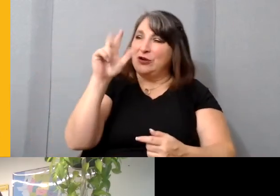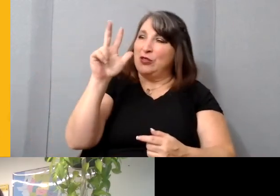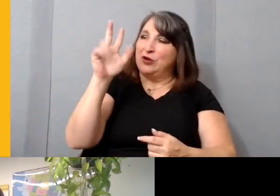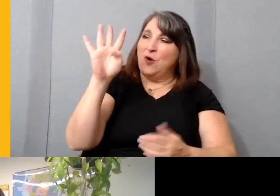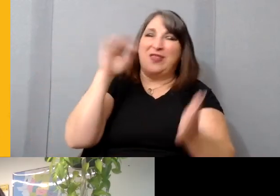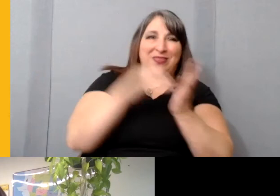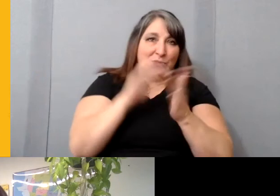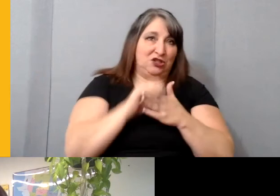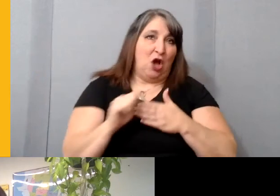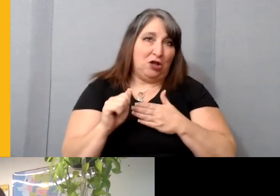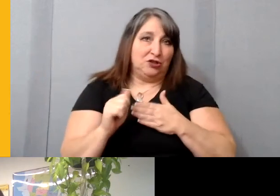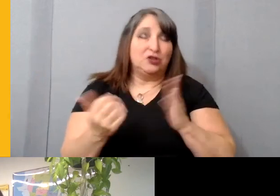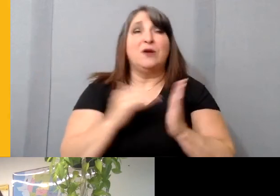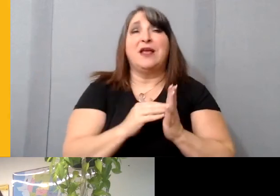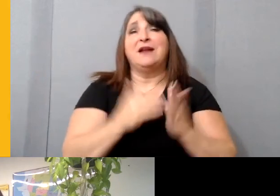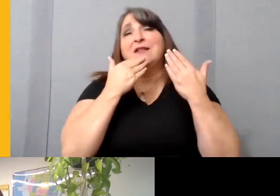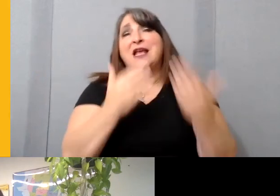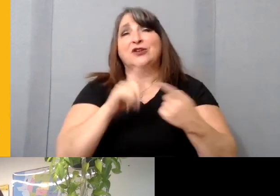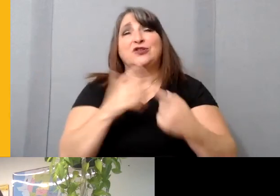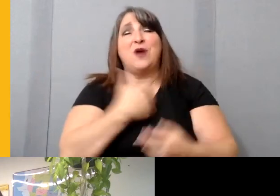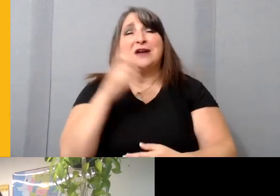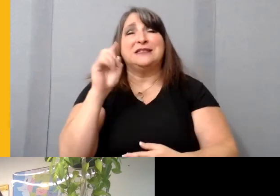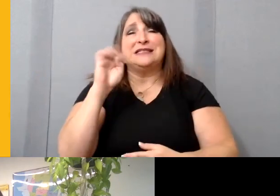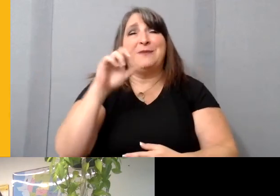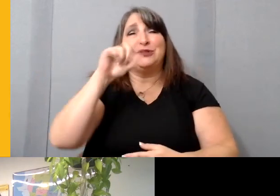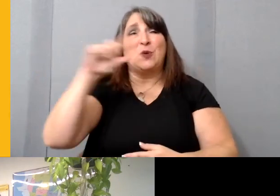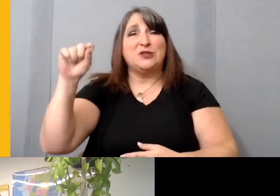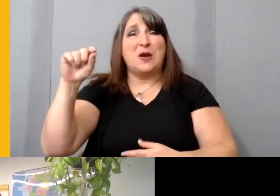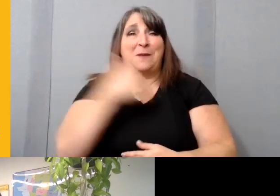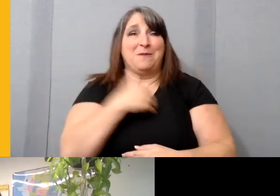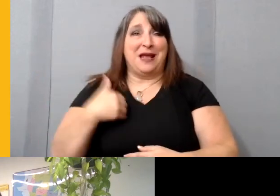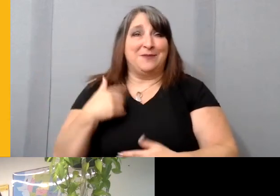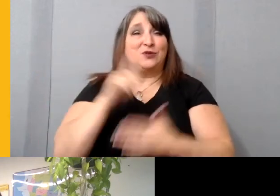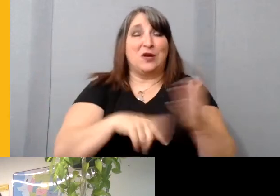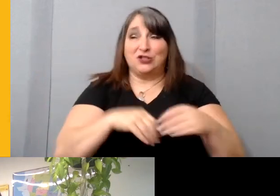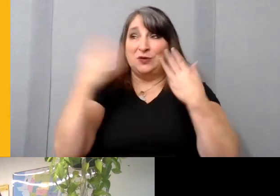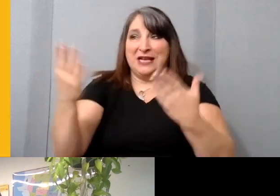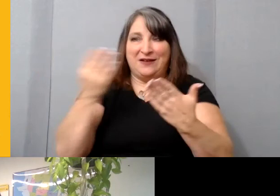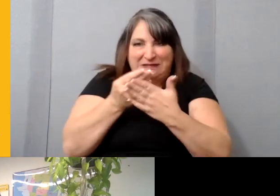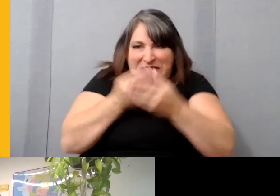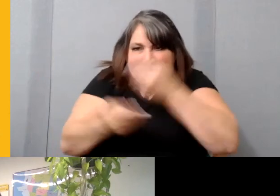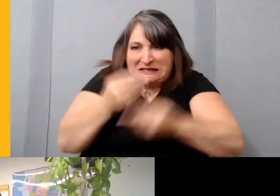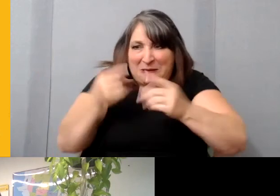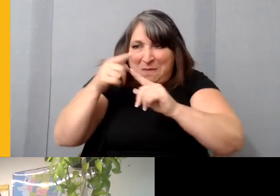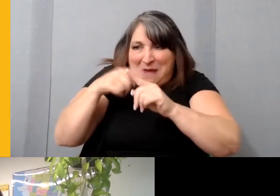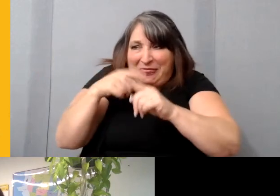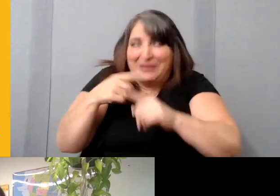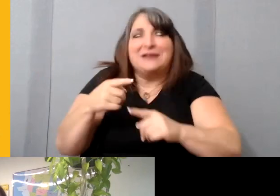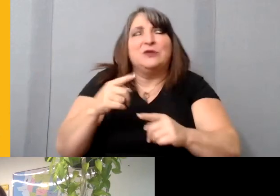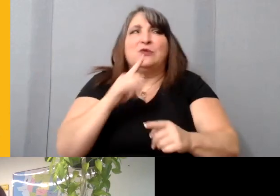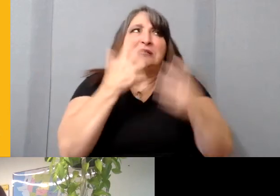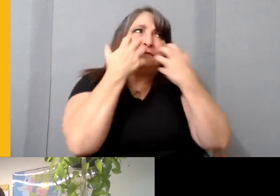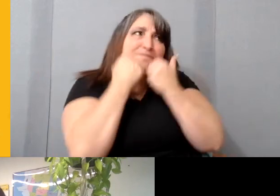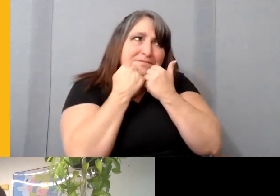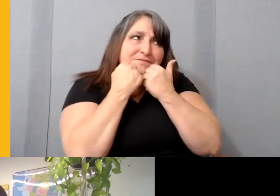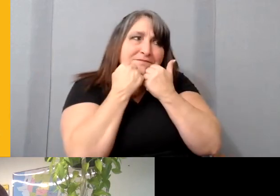$134,000. So again, a thank you to our DEM 2020 members. What you give and budget every month is so valuable to us. And it's